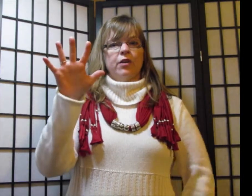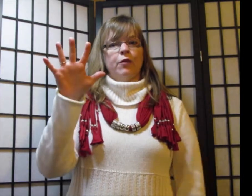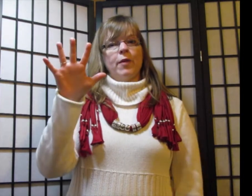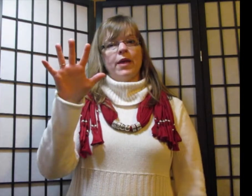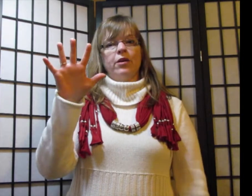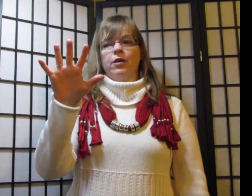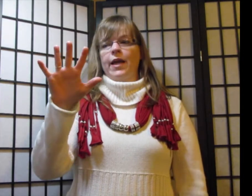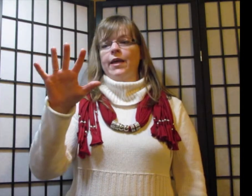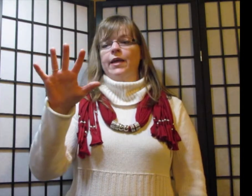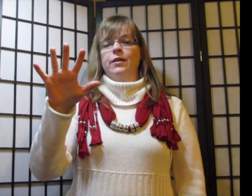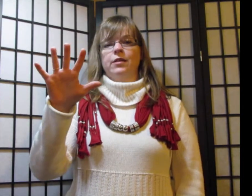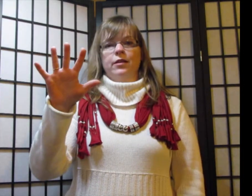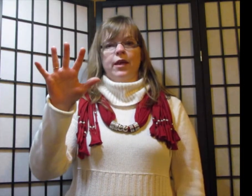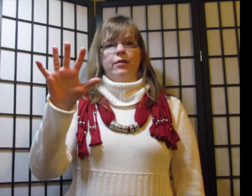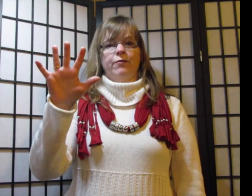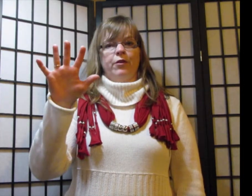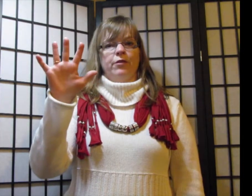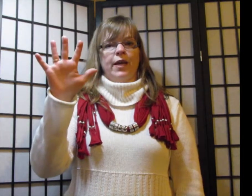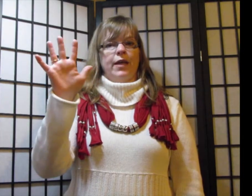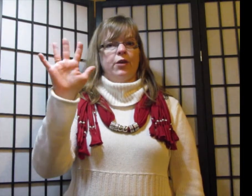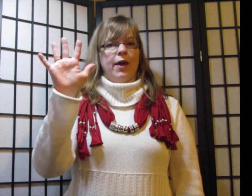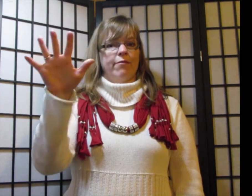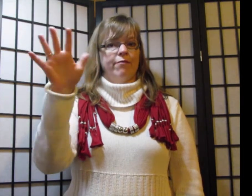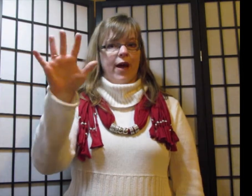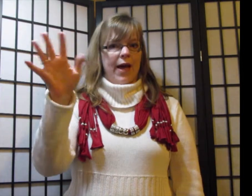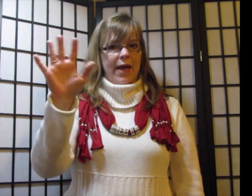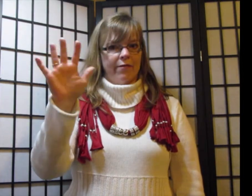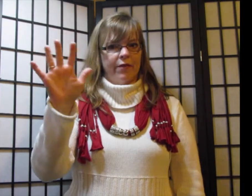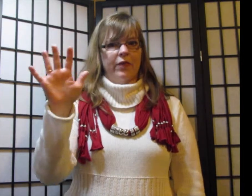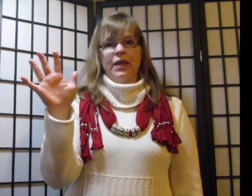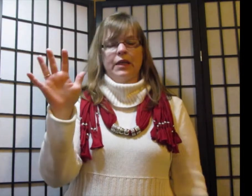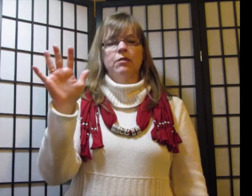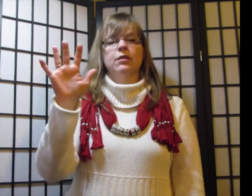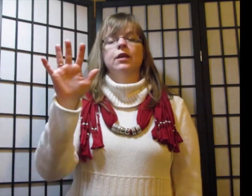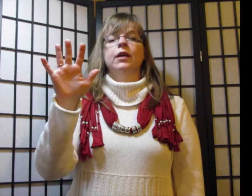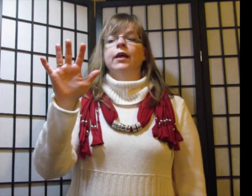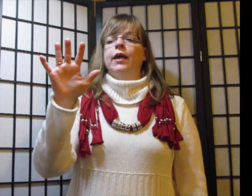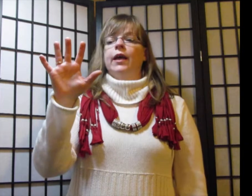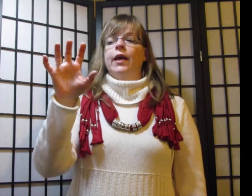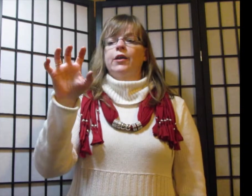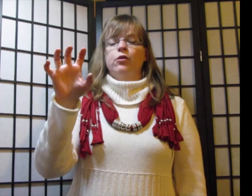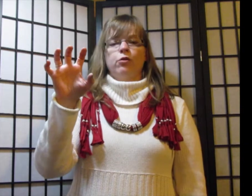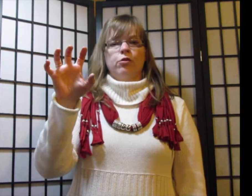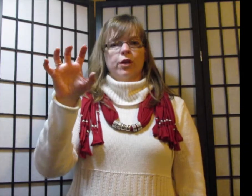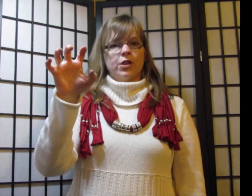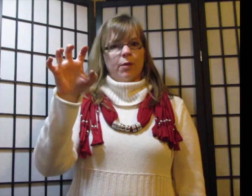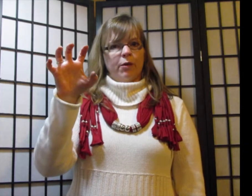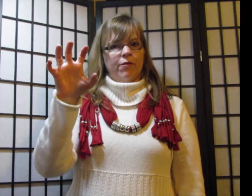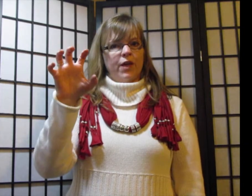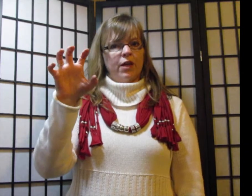if you make your hand as if you're saying you have 5 things, and you crunch up your